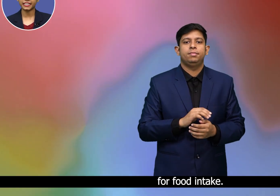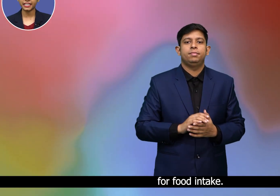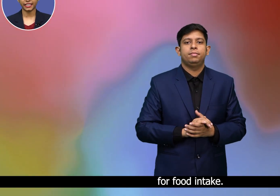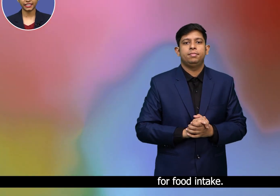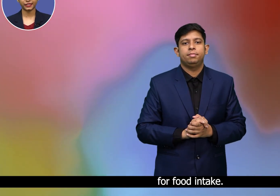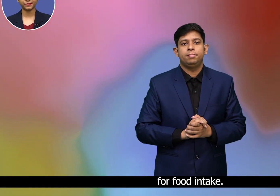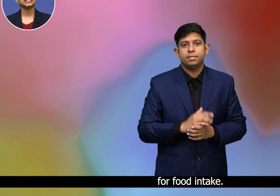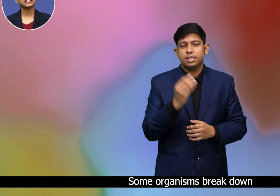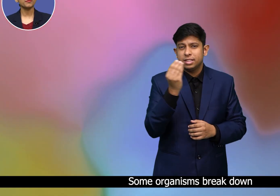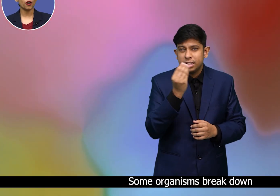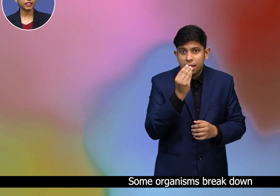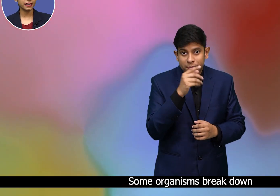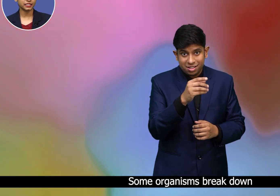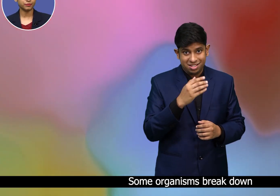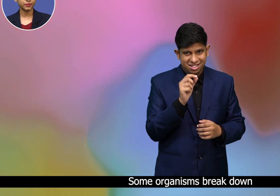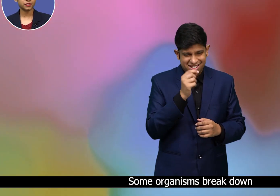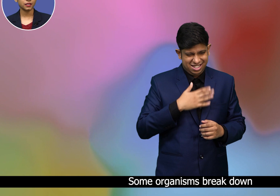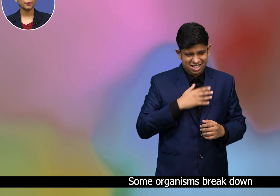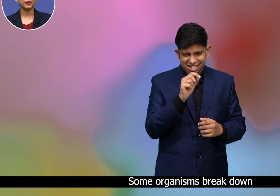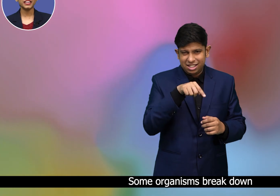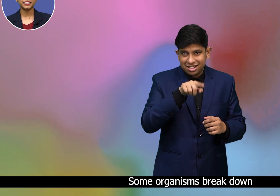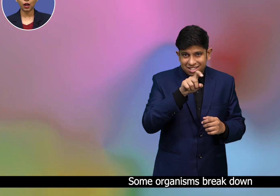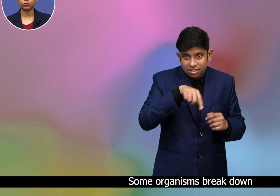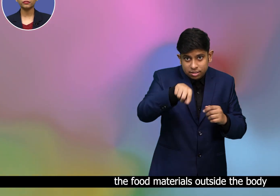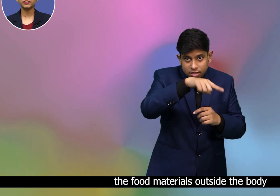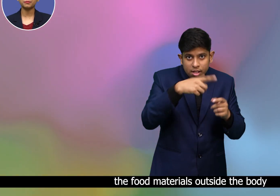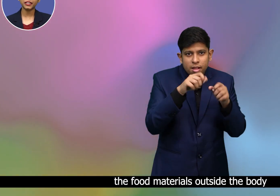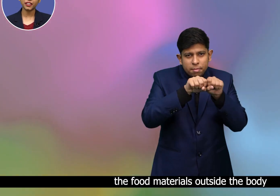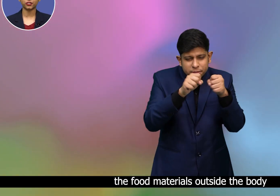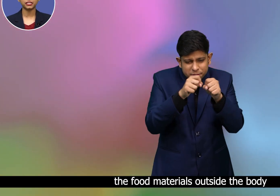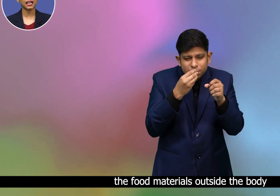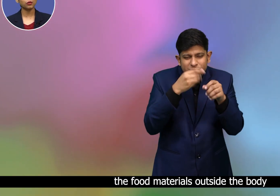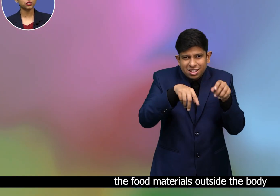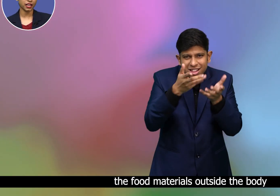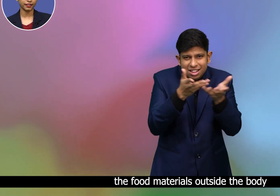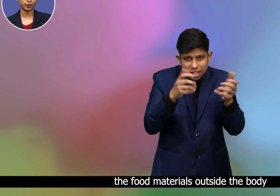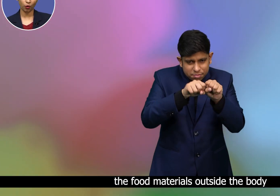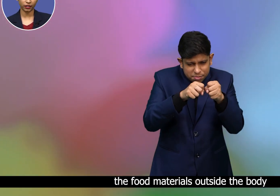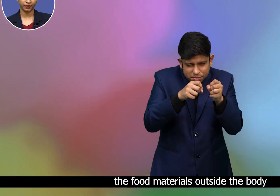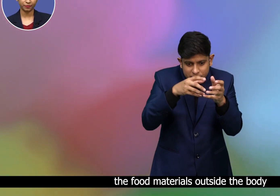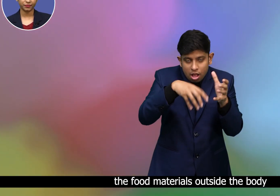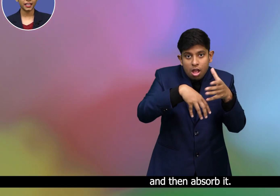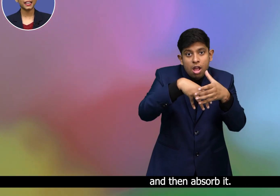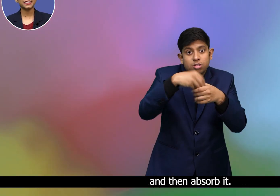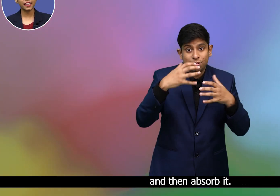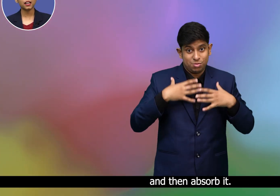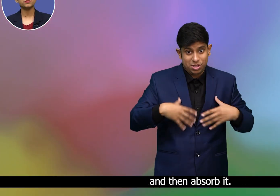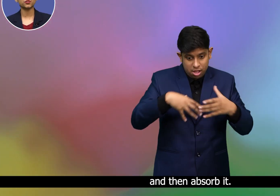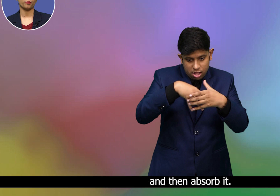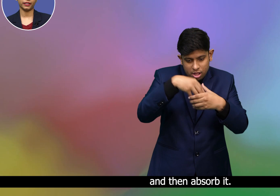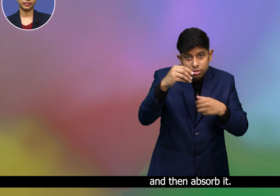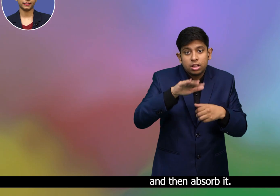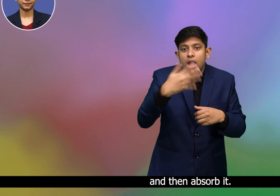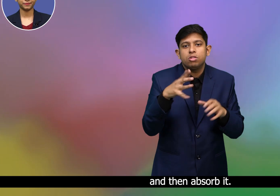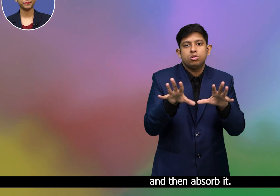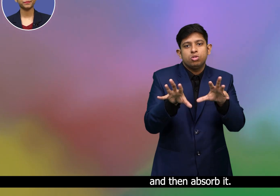food intake. Some organisms break down the food materials outside the body and then